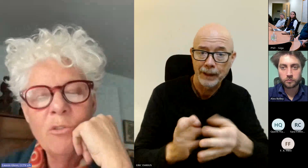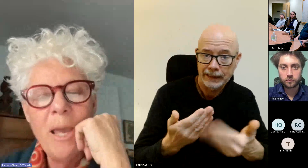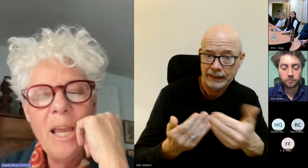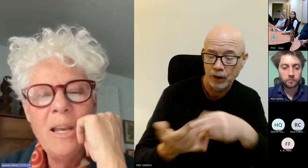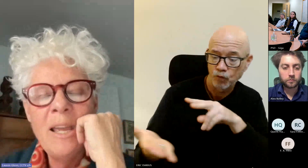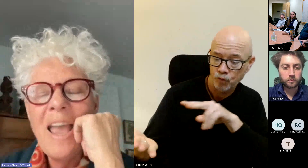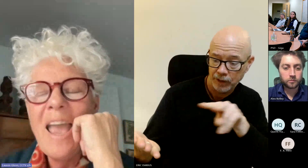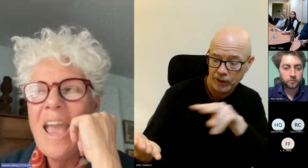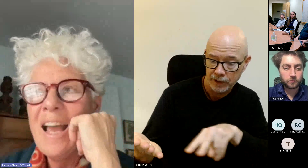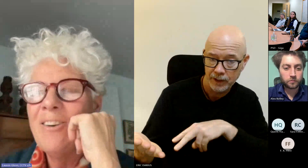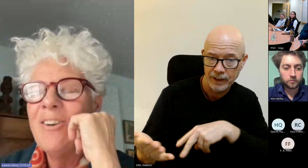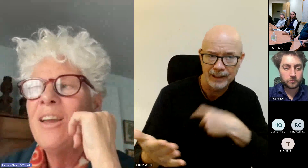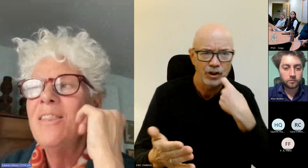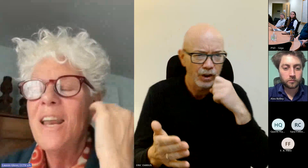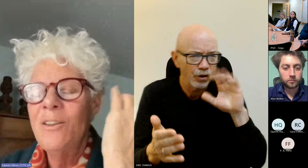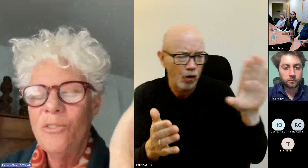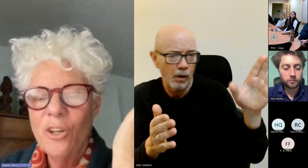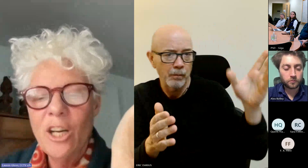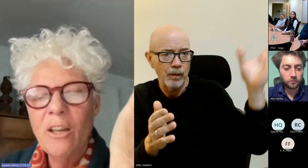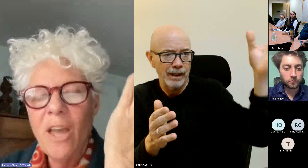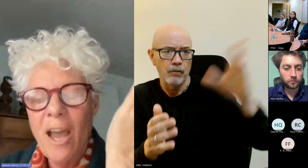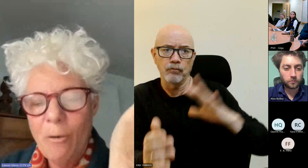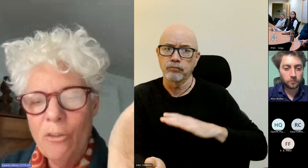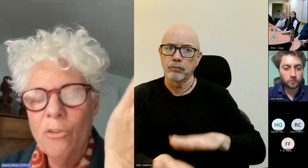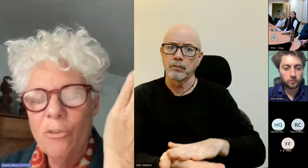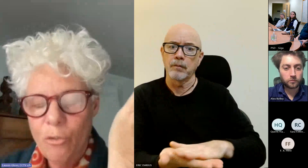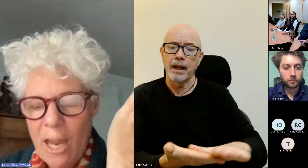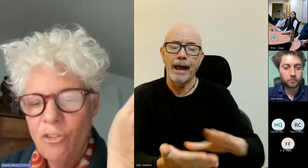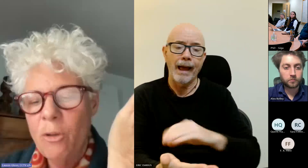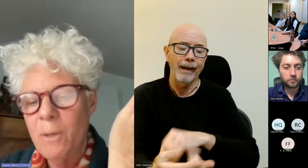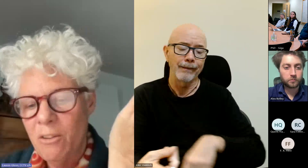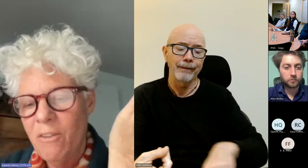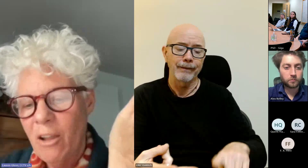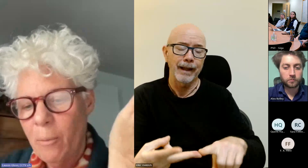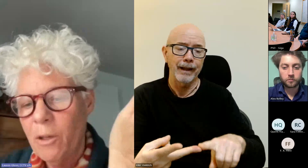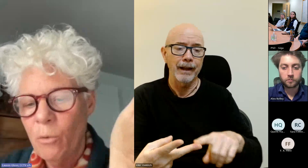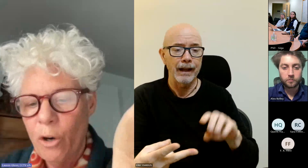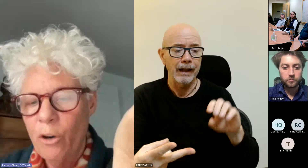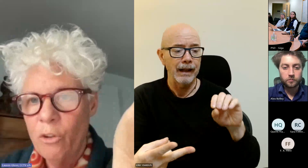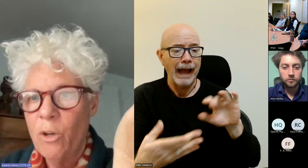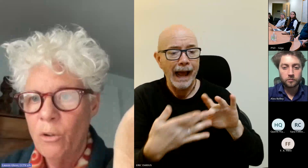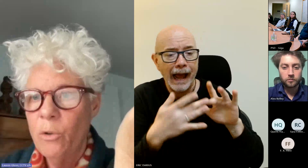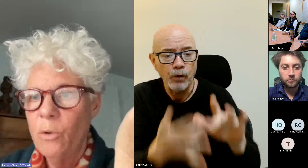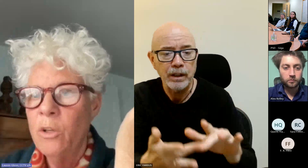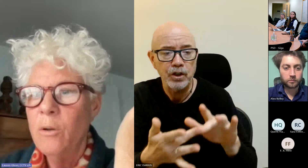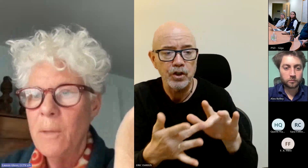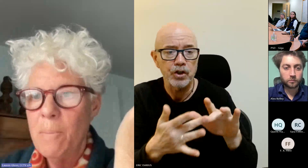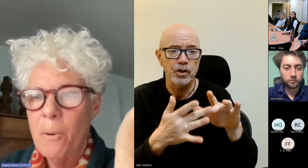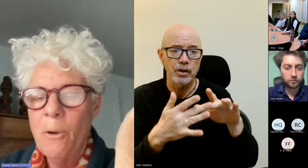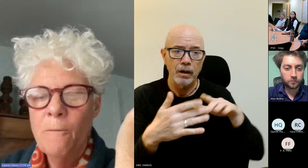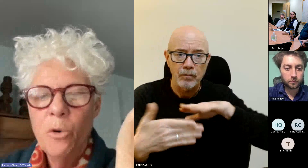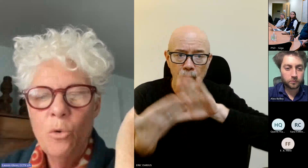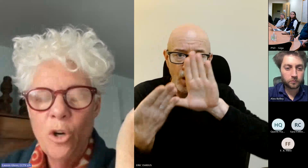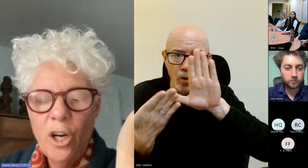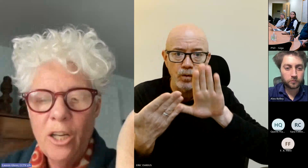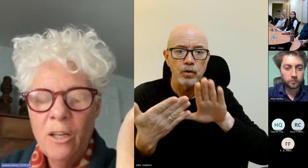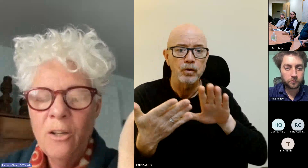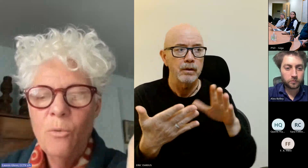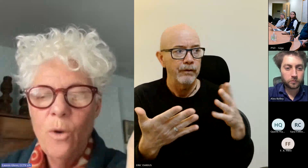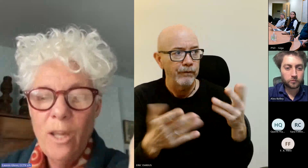that you just made, and that a serious outreach strategy be developed in order to include people